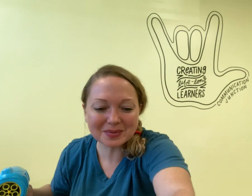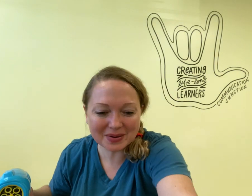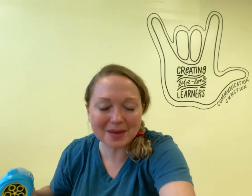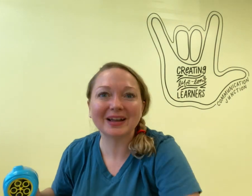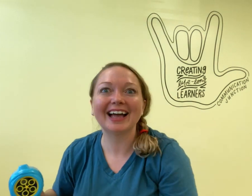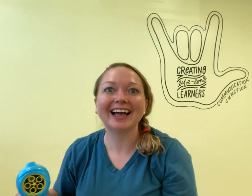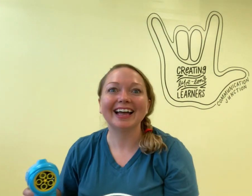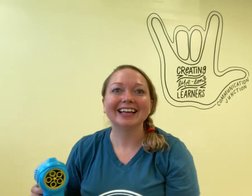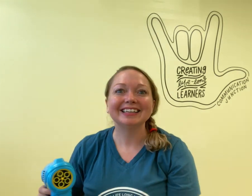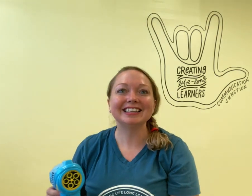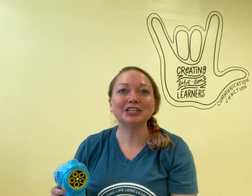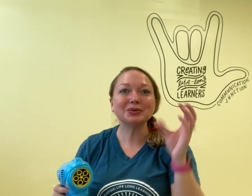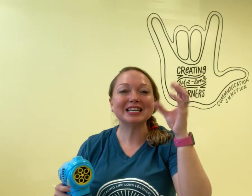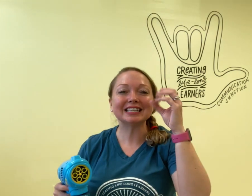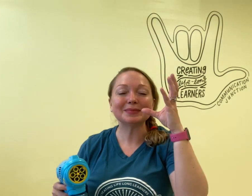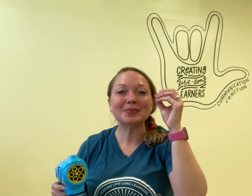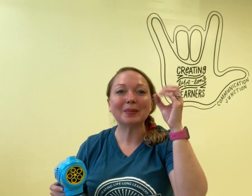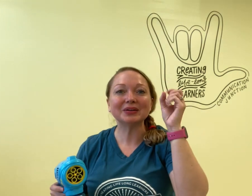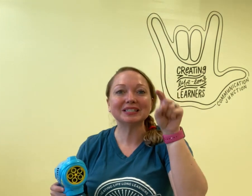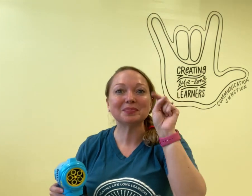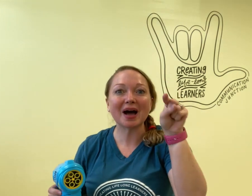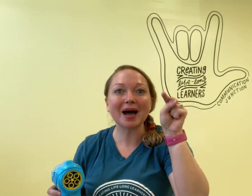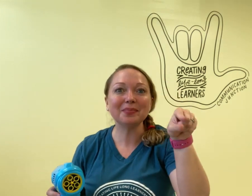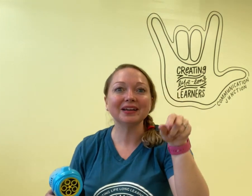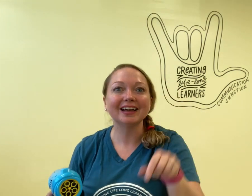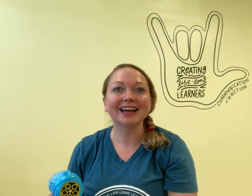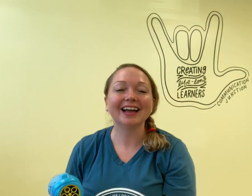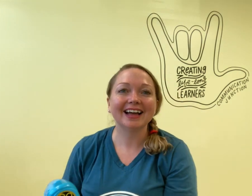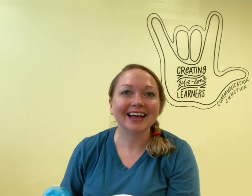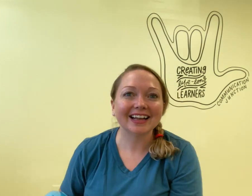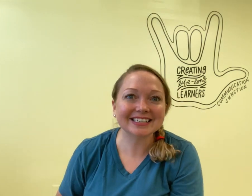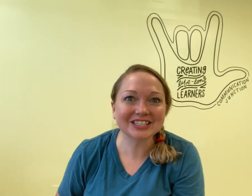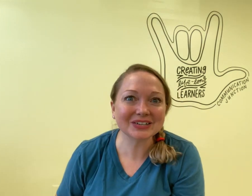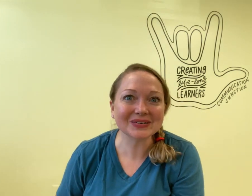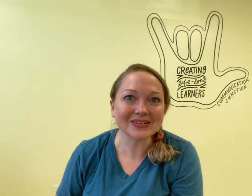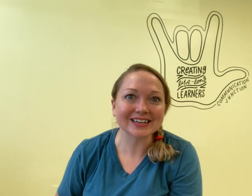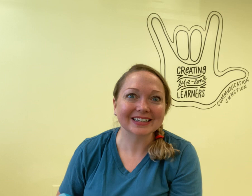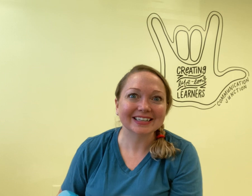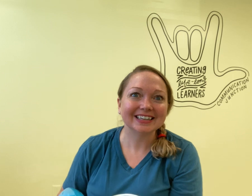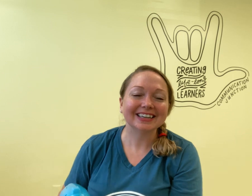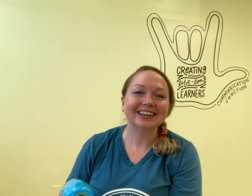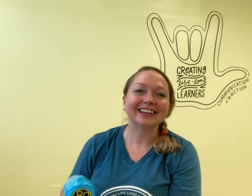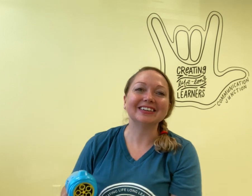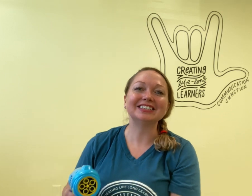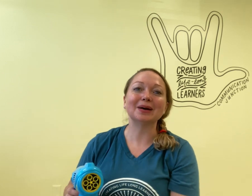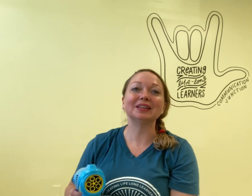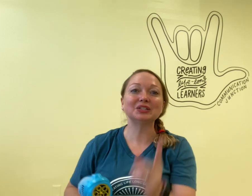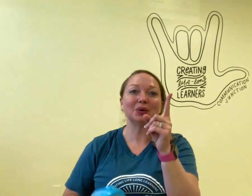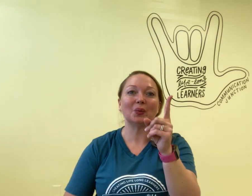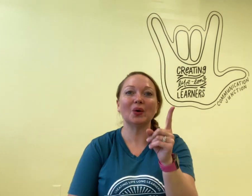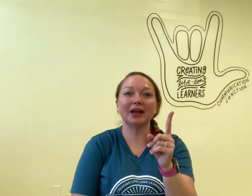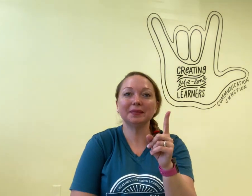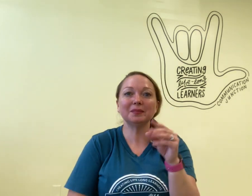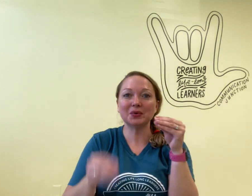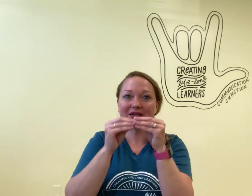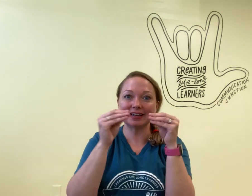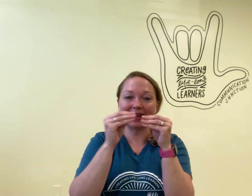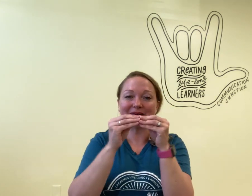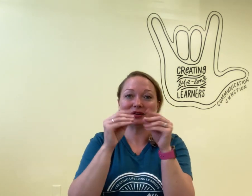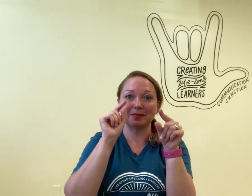pop. Did you get some bubbles to pop? Did you? Good job. Let's do it one more time and try to pop